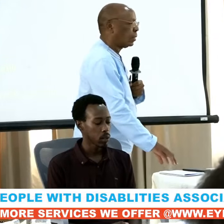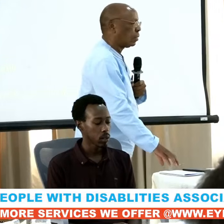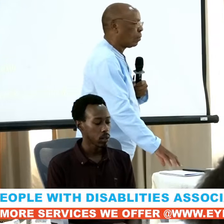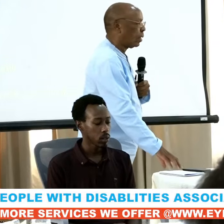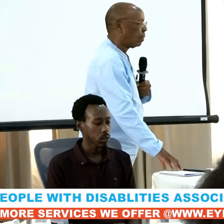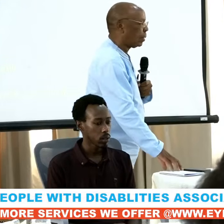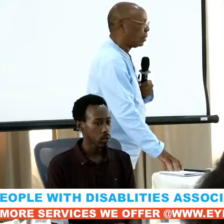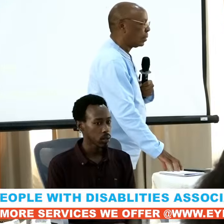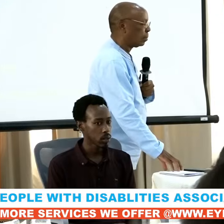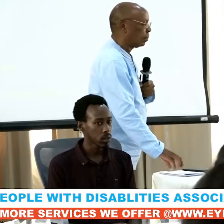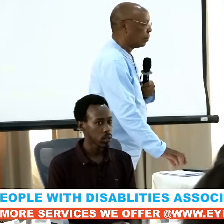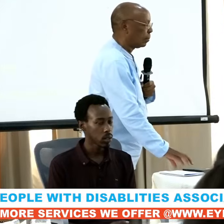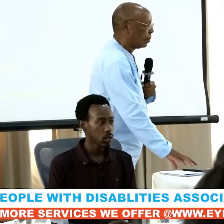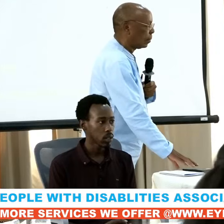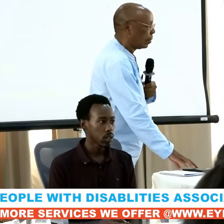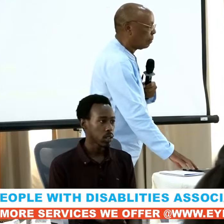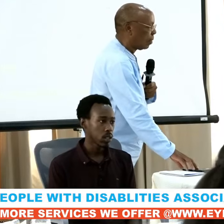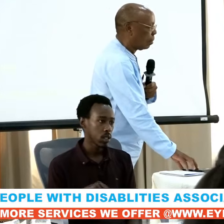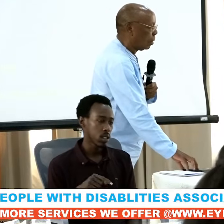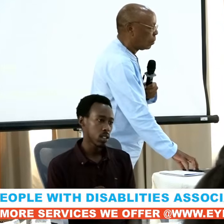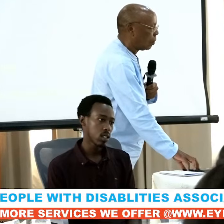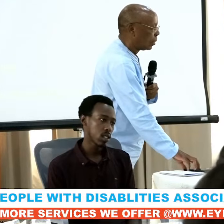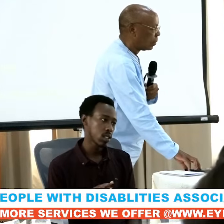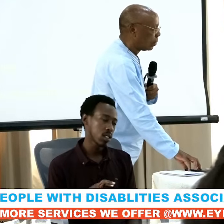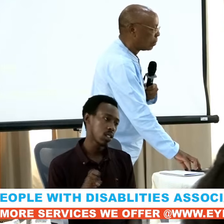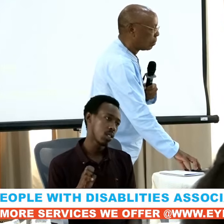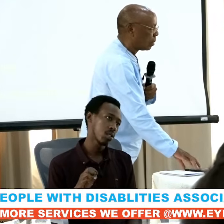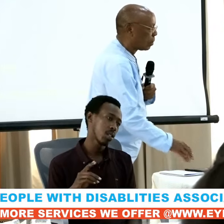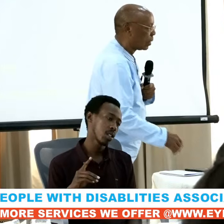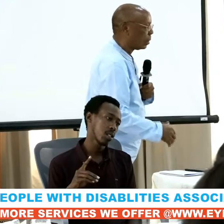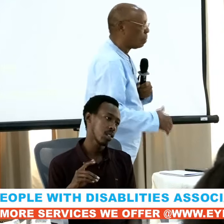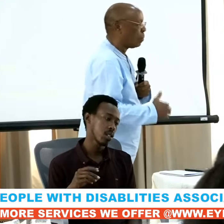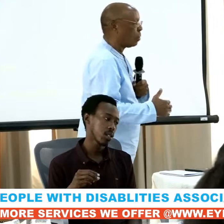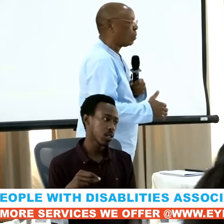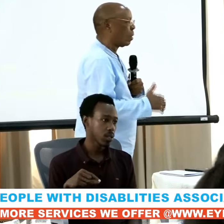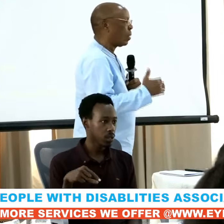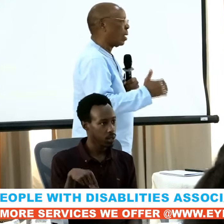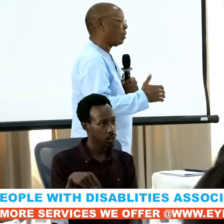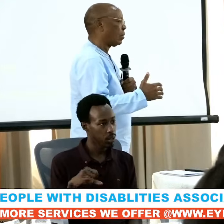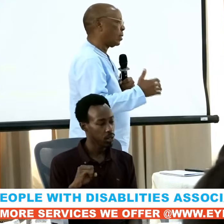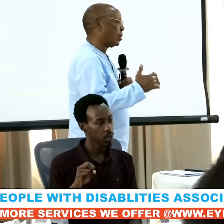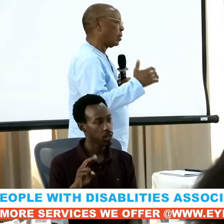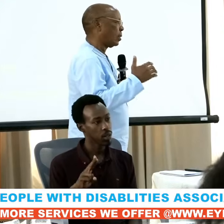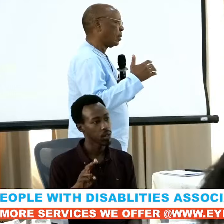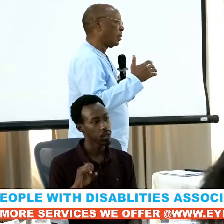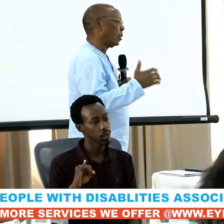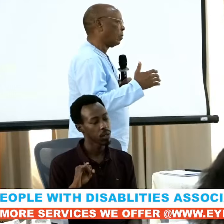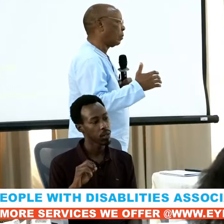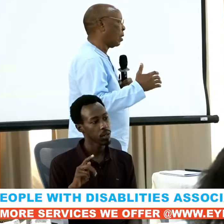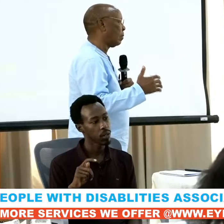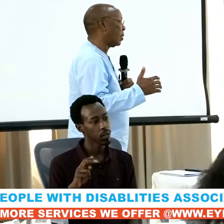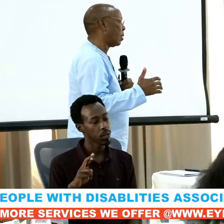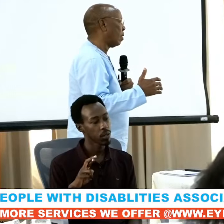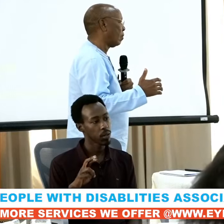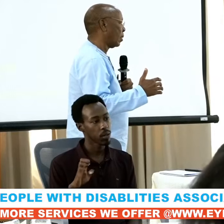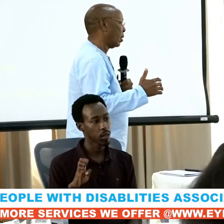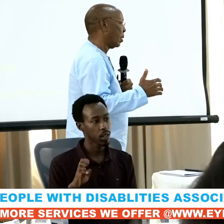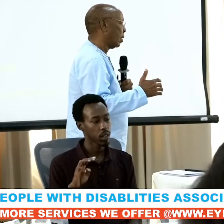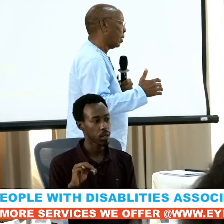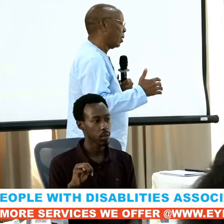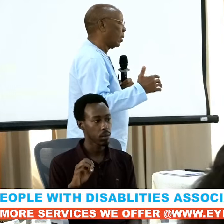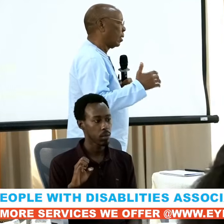Because this is a requirement, if we are going to look at the more than 100 districts we have in this